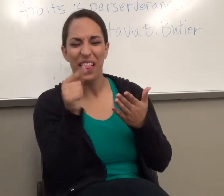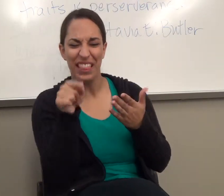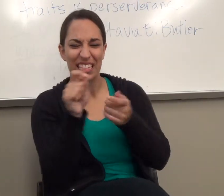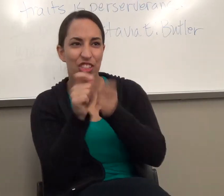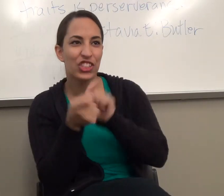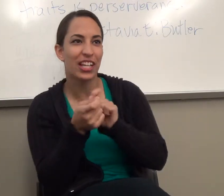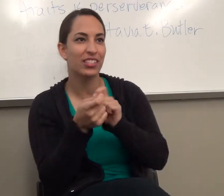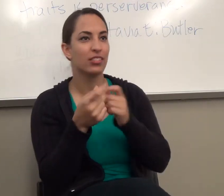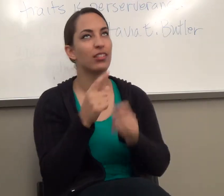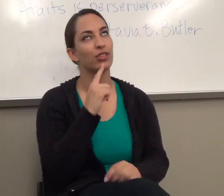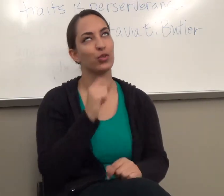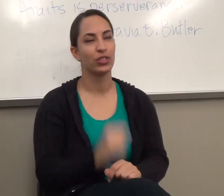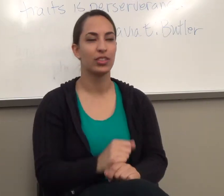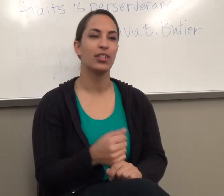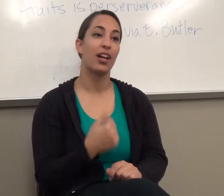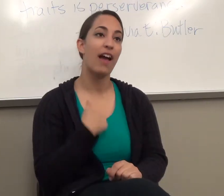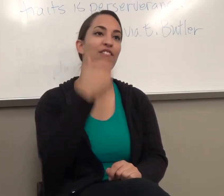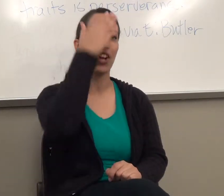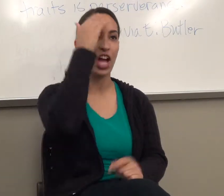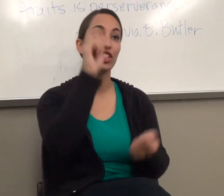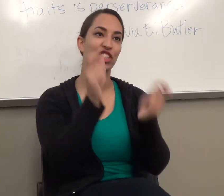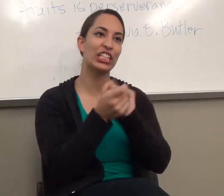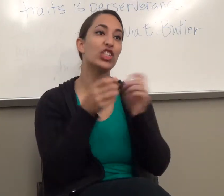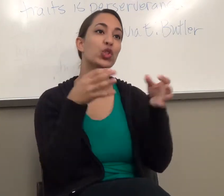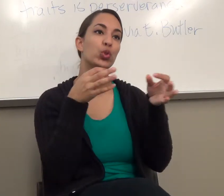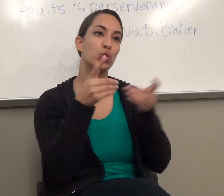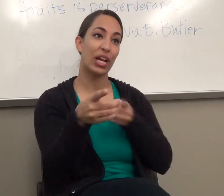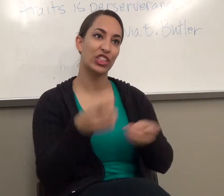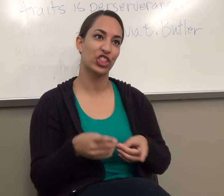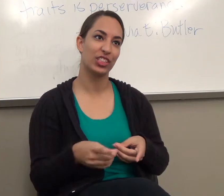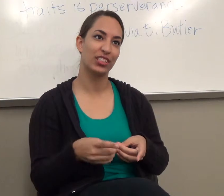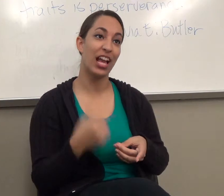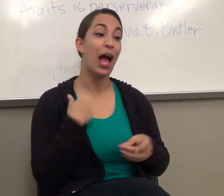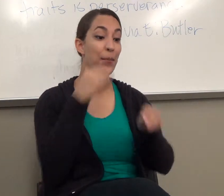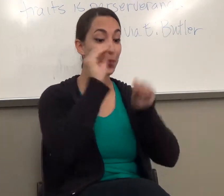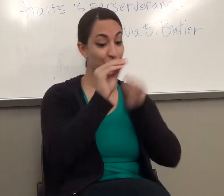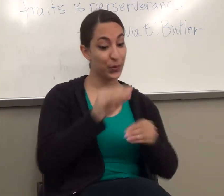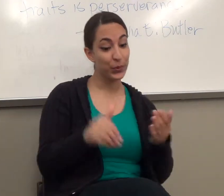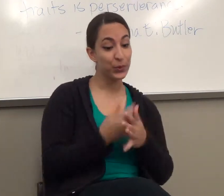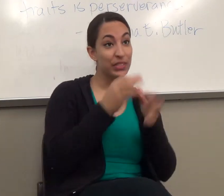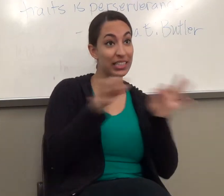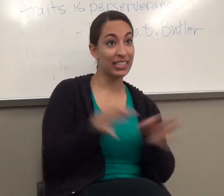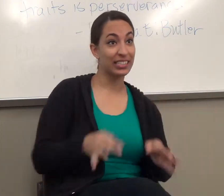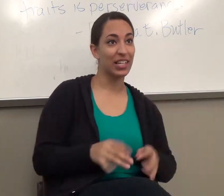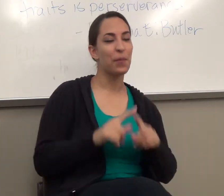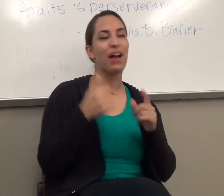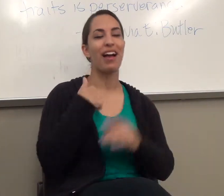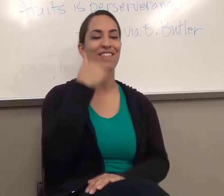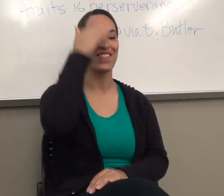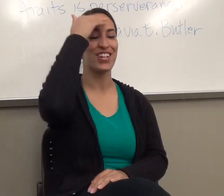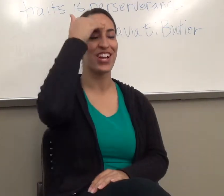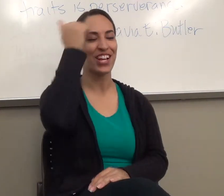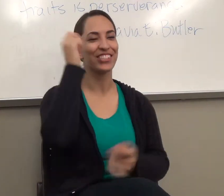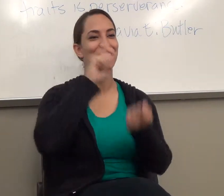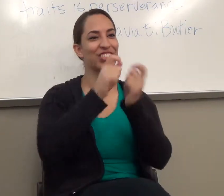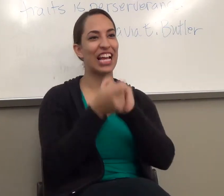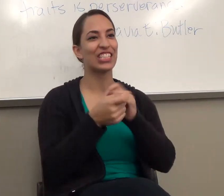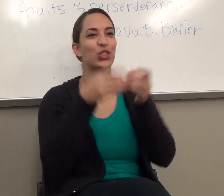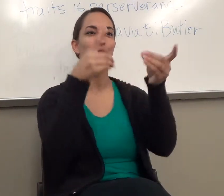to change the directions for I put new sentences in, but I didn't change the directions. So you poor